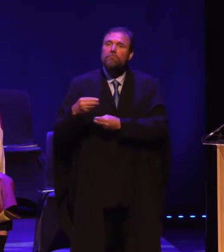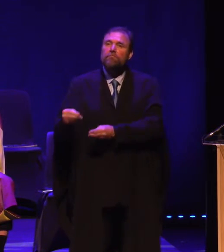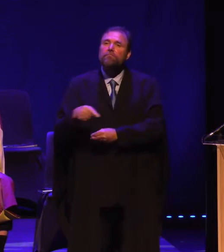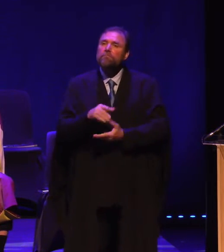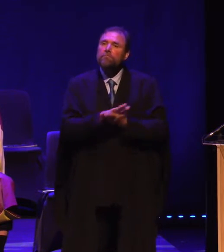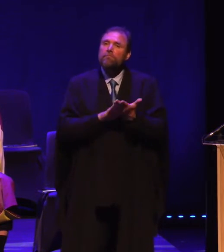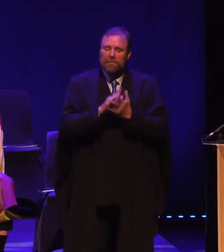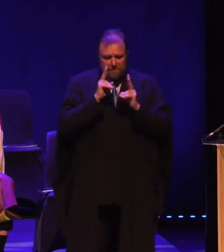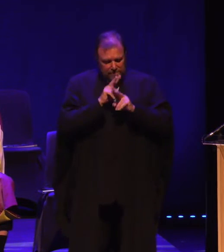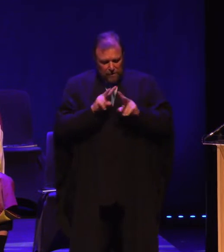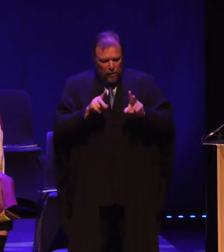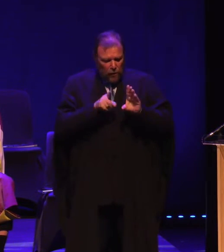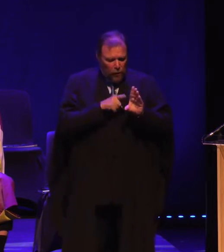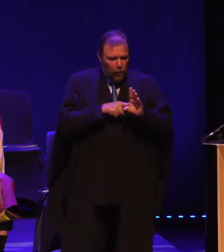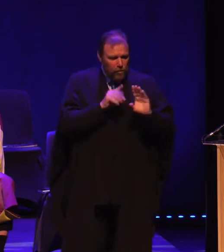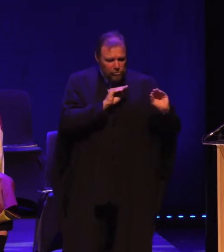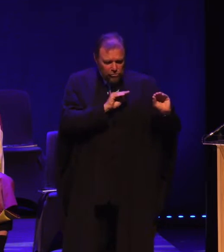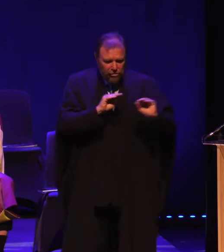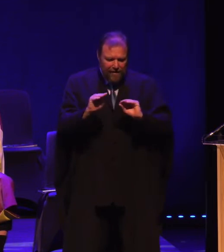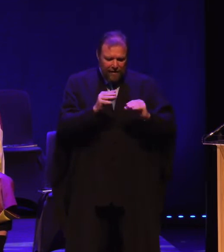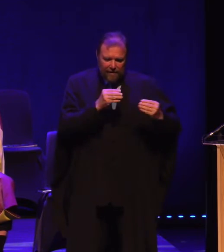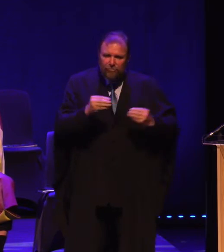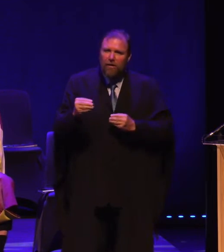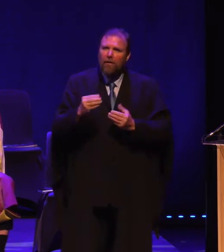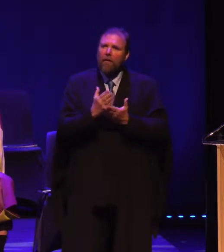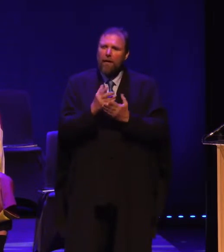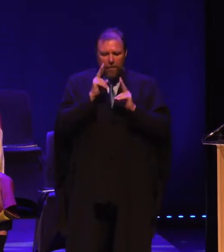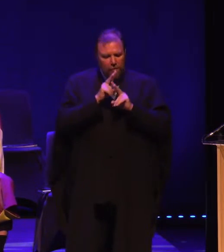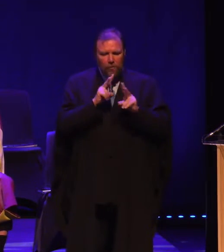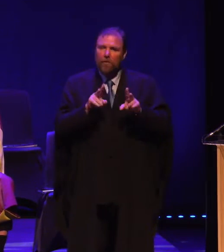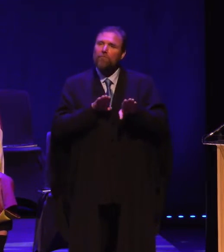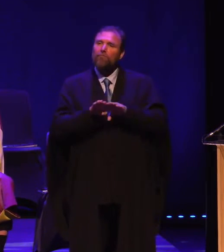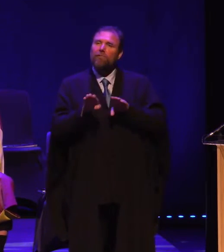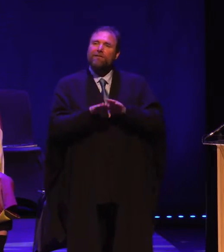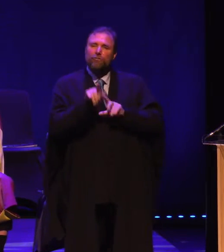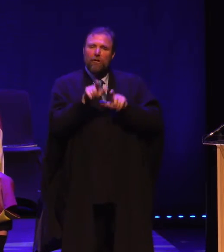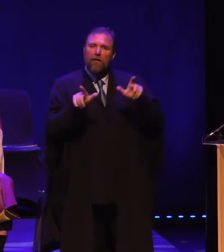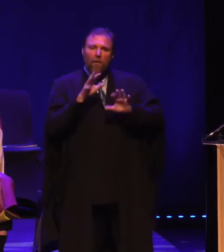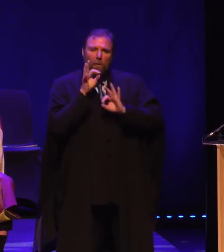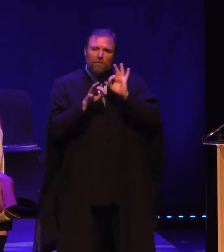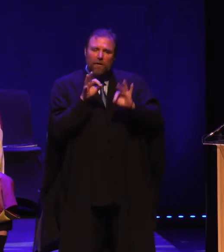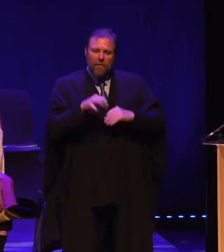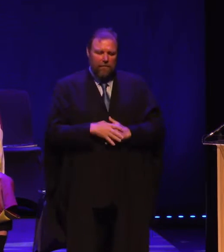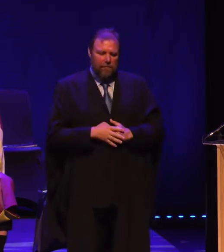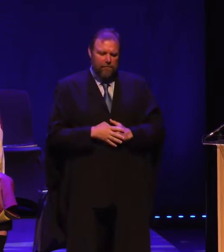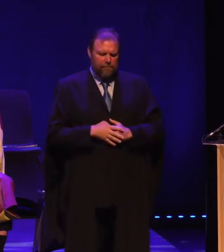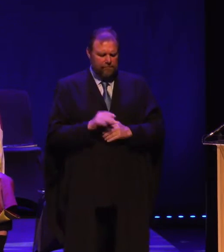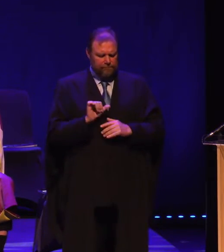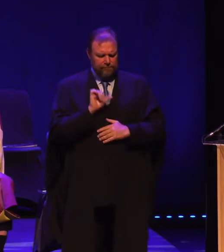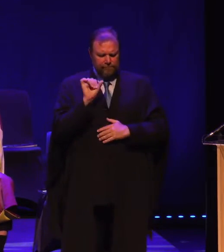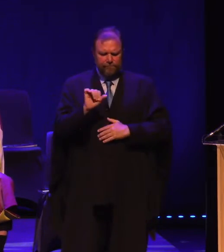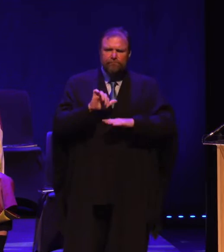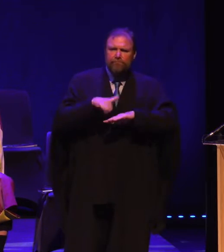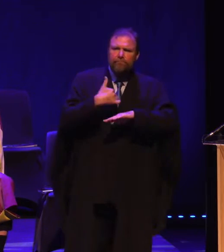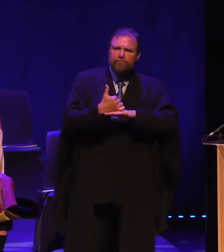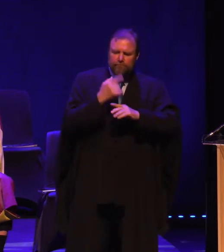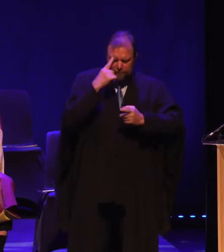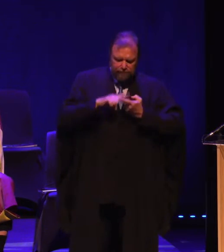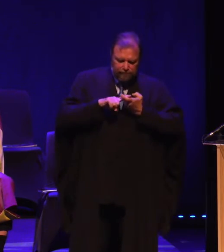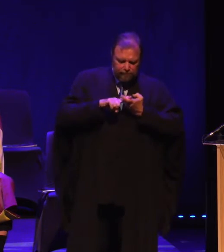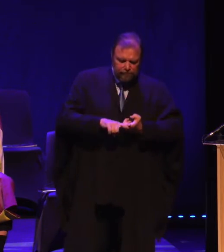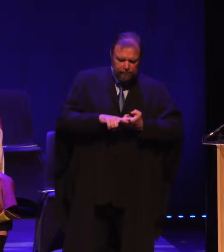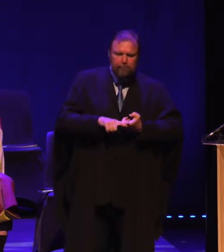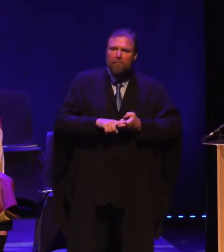golf training literature and the development of a practitioner-focused questionnaire. This was then followed by establishing the reliability of golf